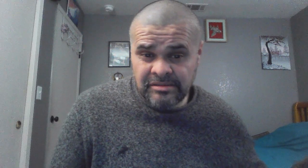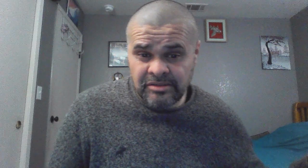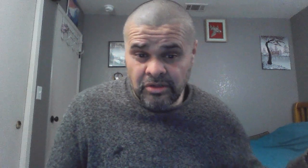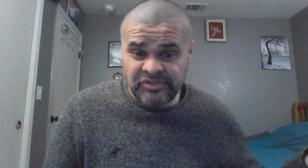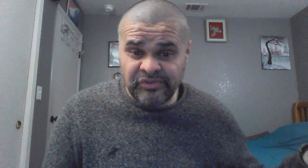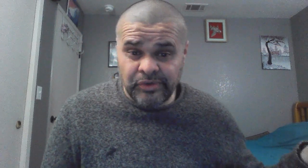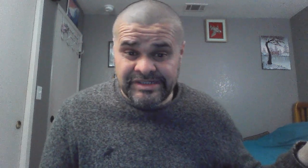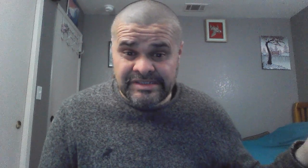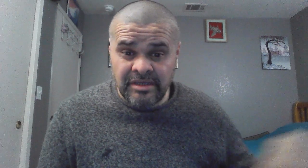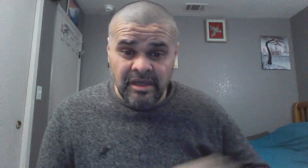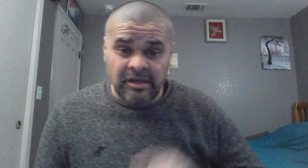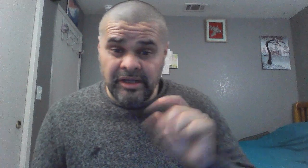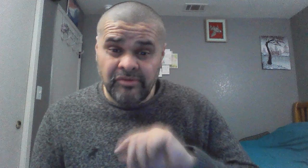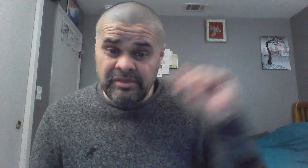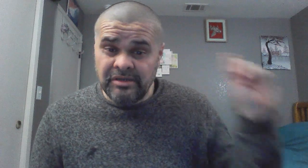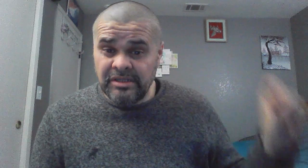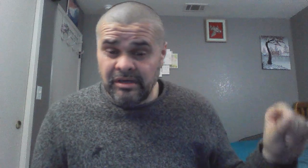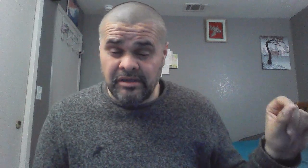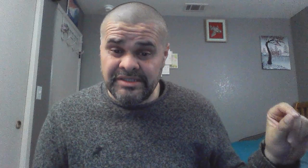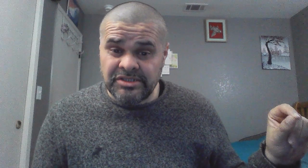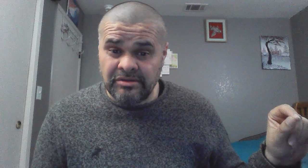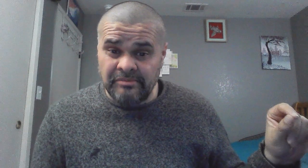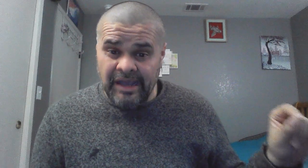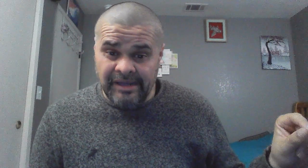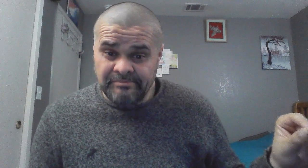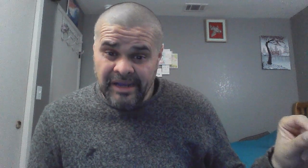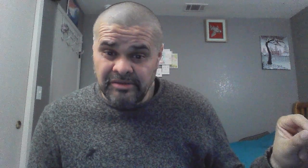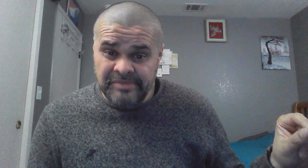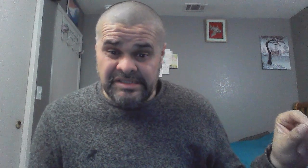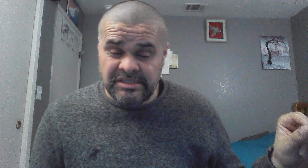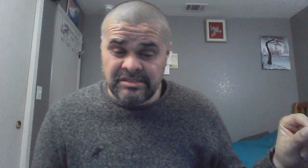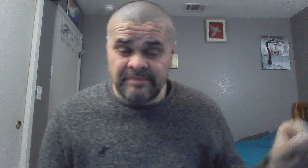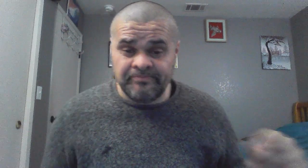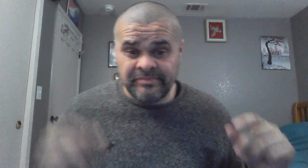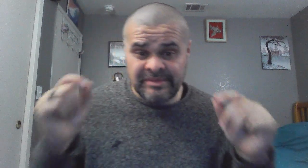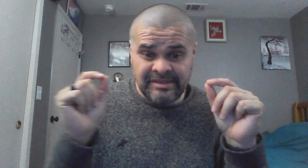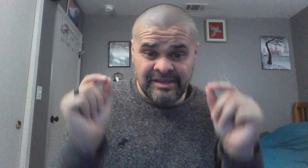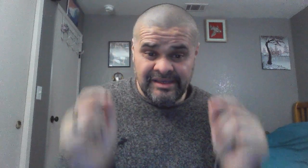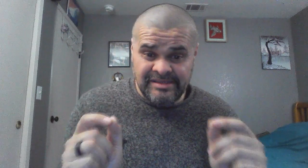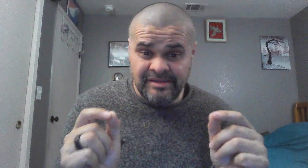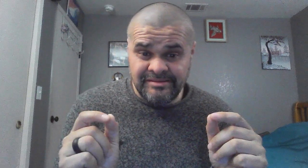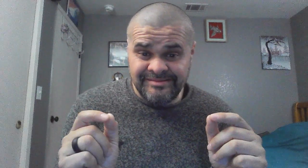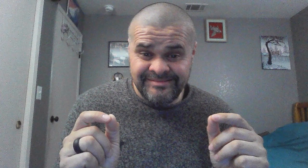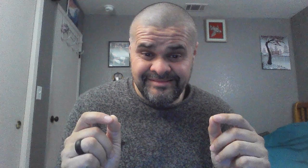Carlos Flores. Connect with me on Instagram at Back on Basics. Again,